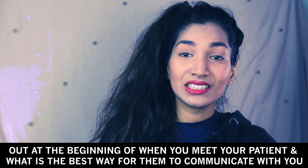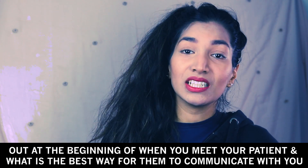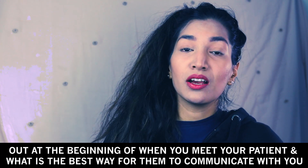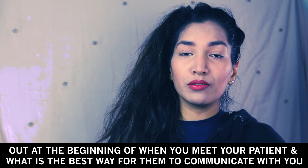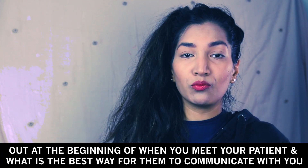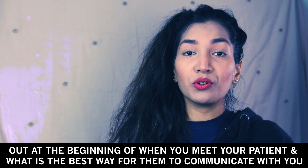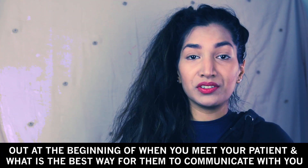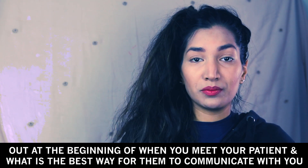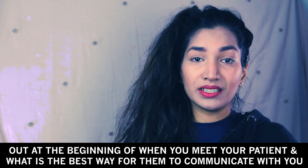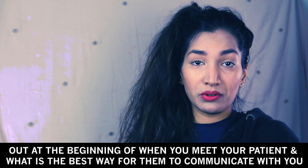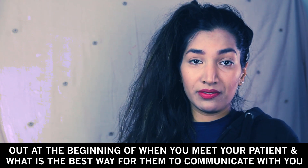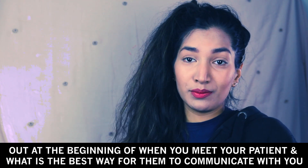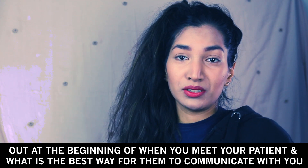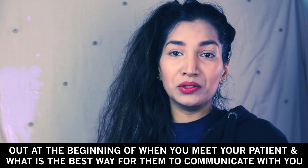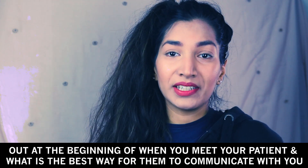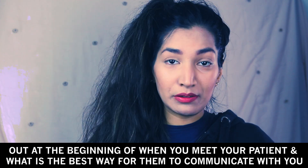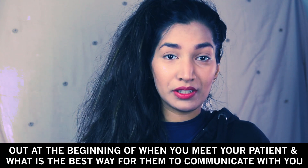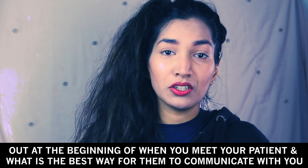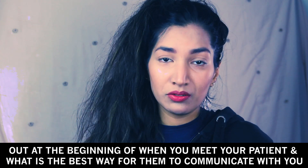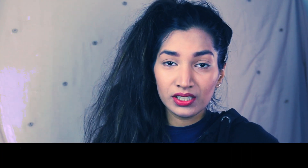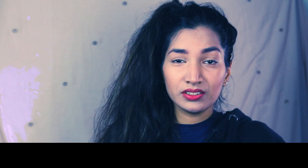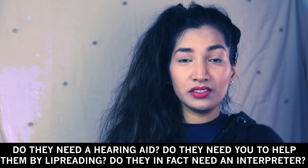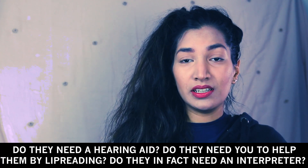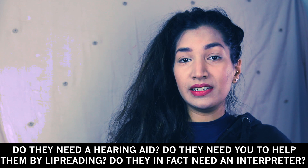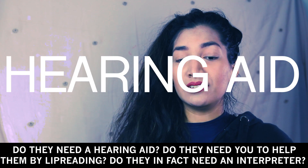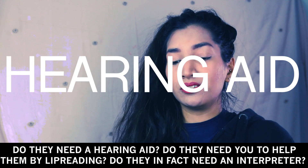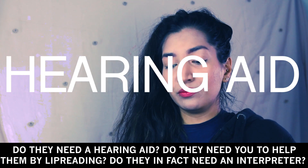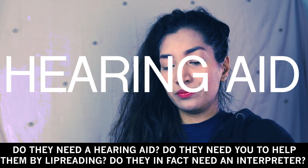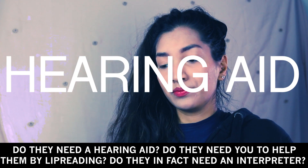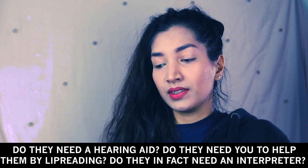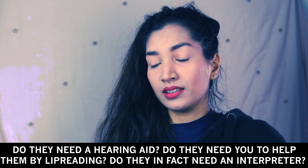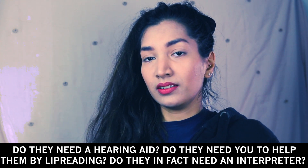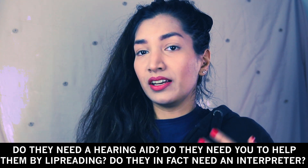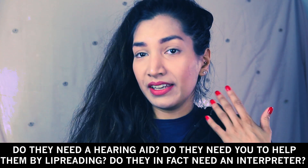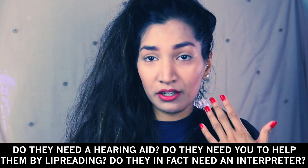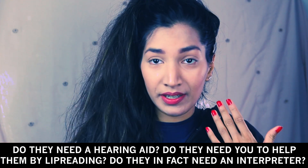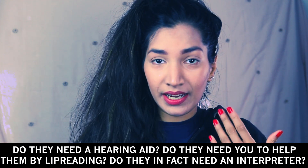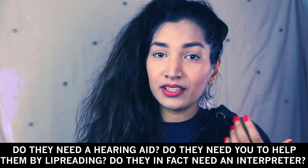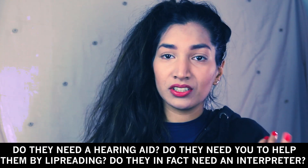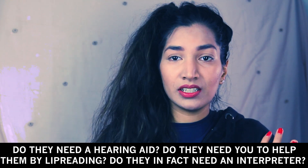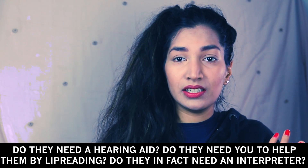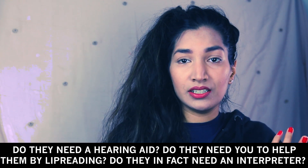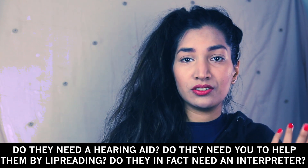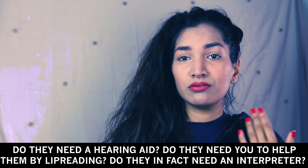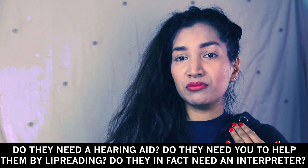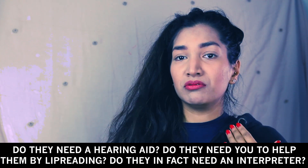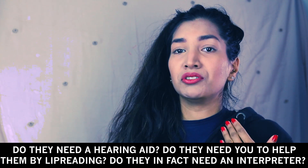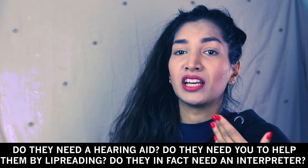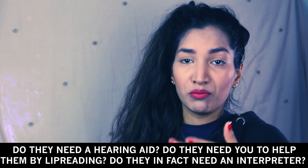patient, and what is the best way for them to communicate with you. Do they need like hearing aid? Do they need you to help